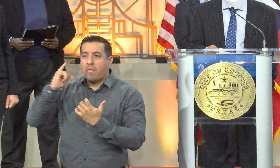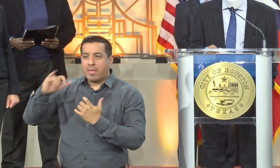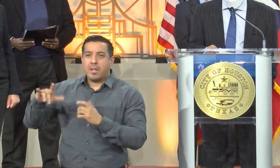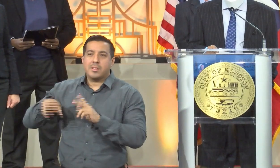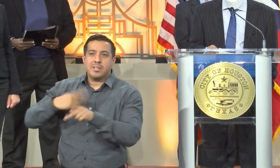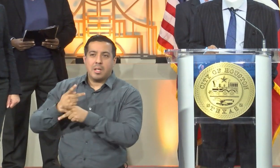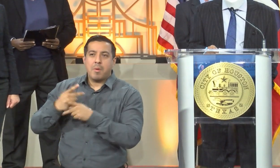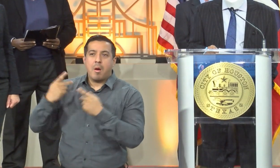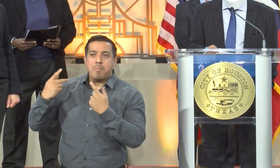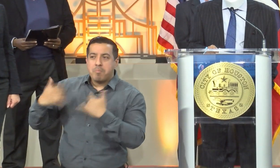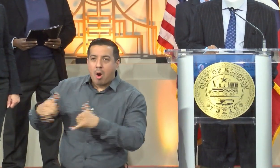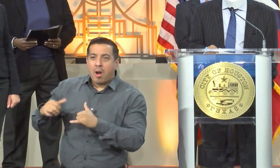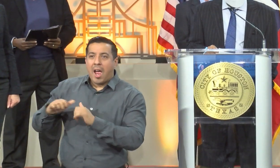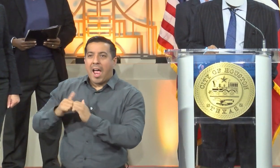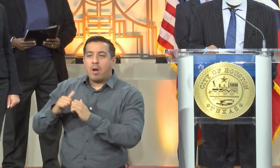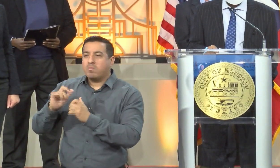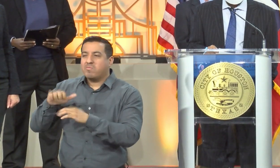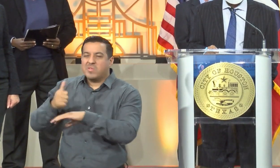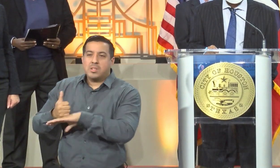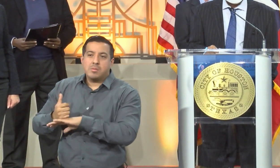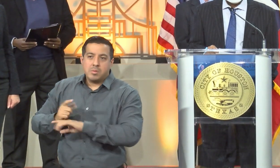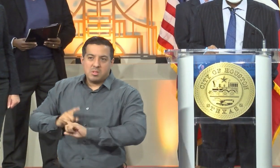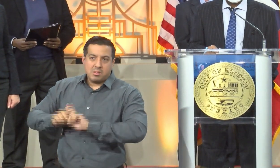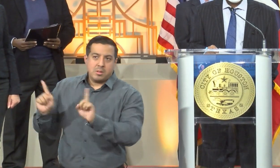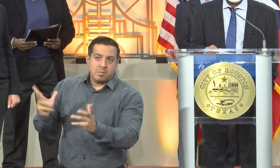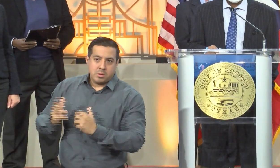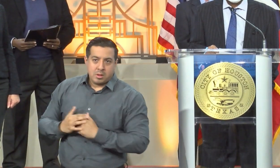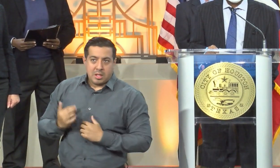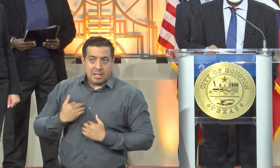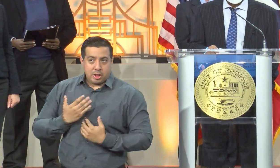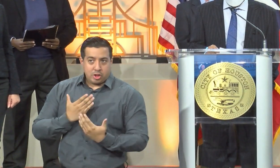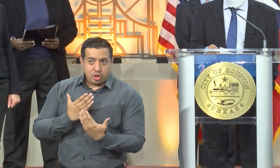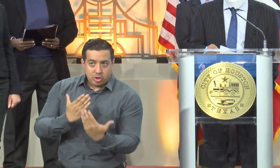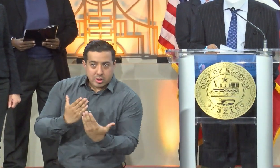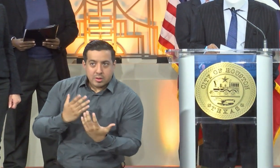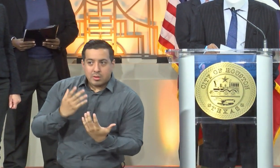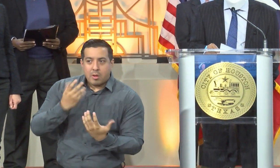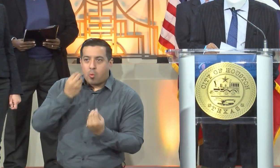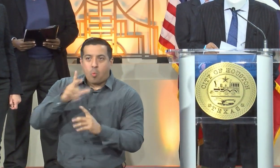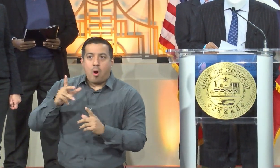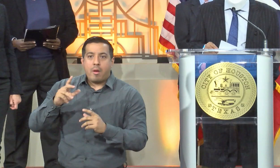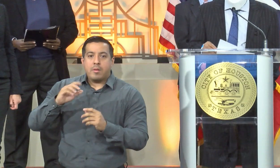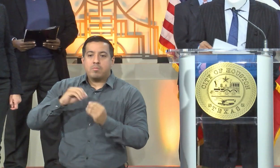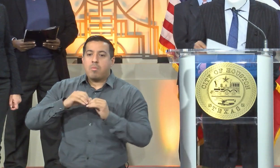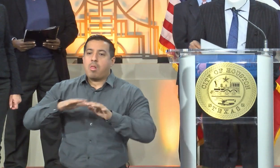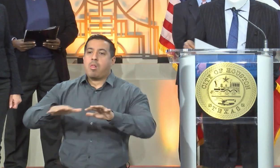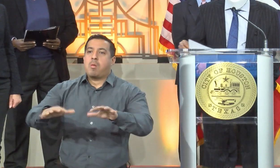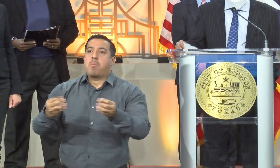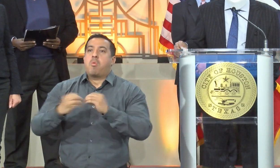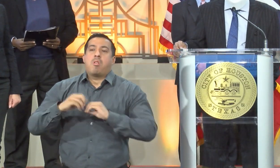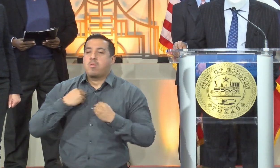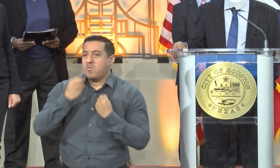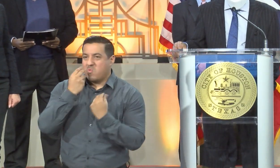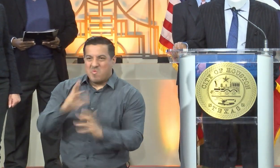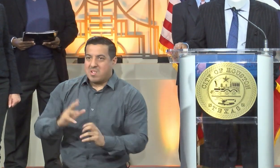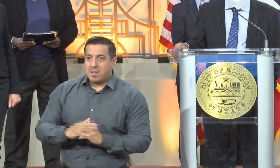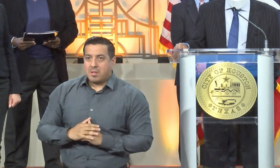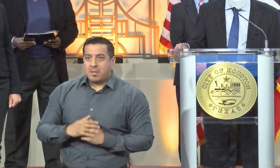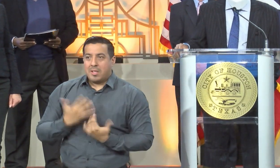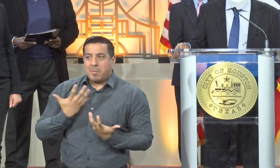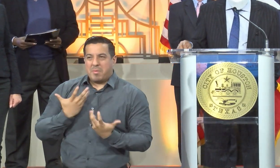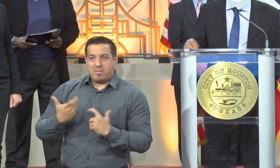those receptions. Those are just candidates for community spread, and so I will ask that you not do